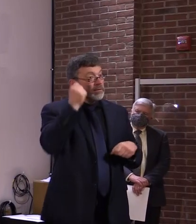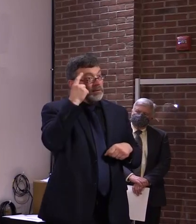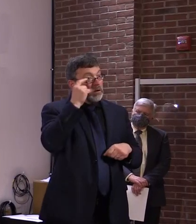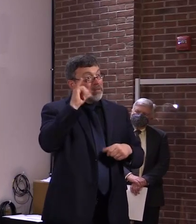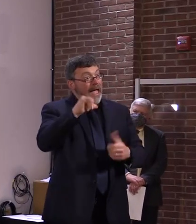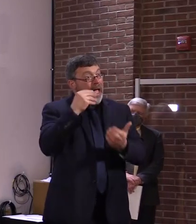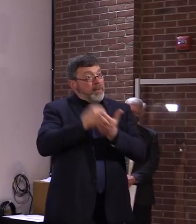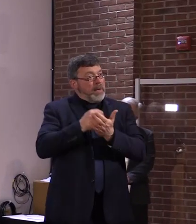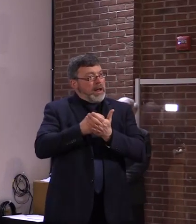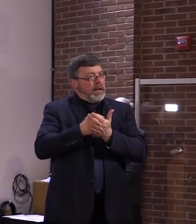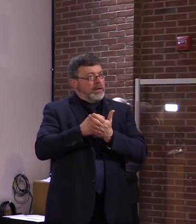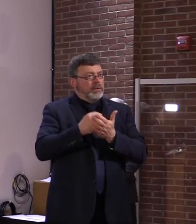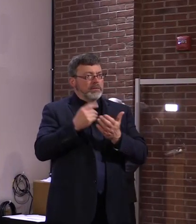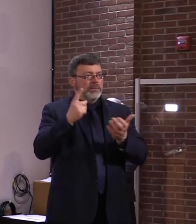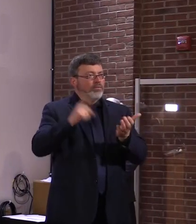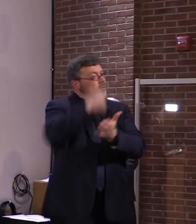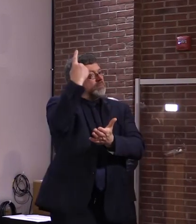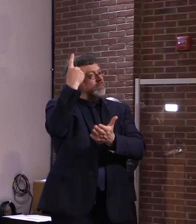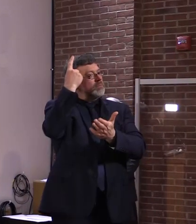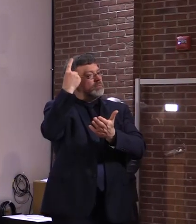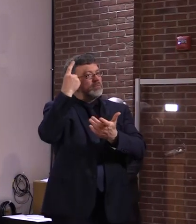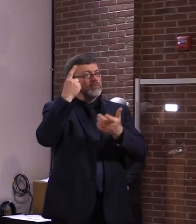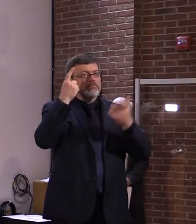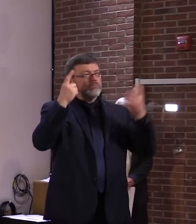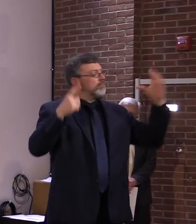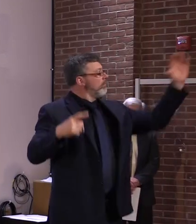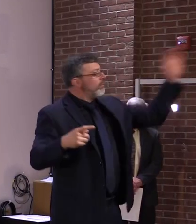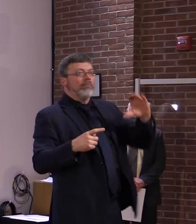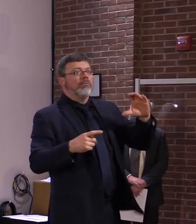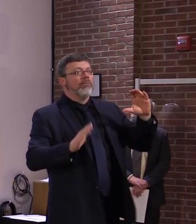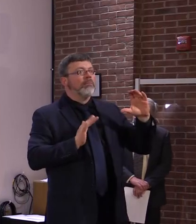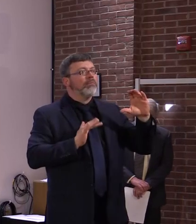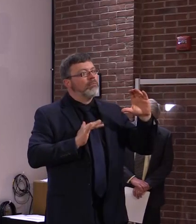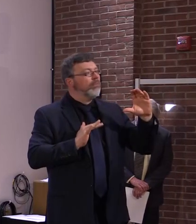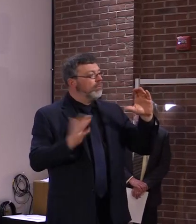was over the next 3 to 4 years. And that's what I'm looking for.